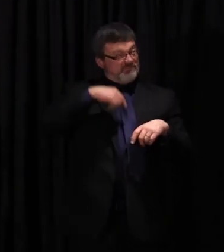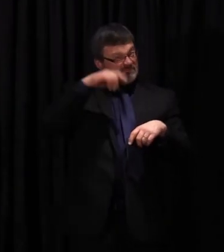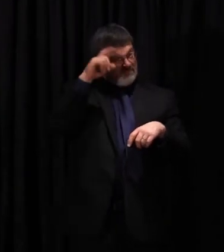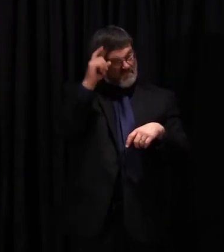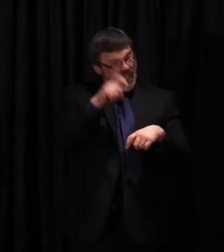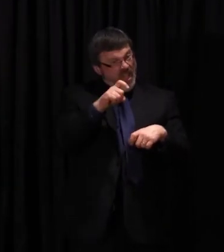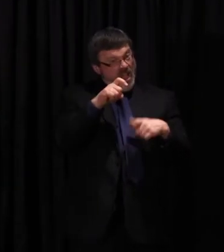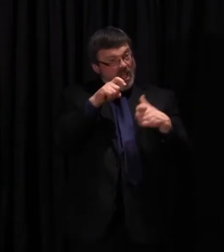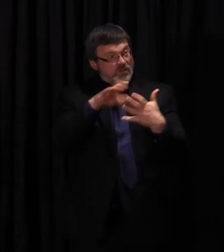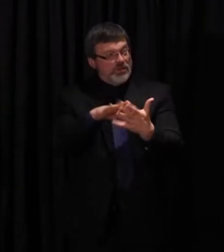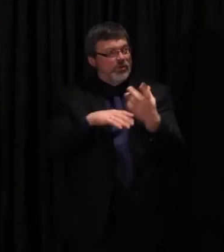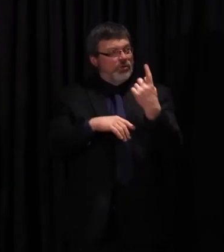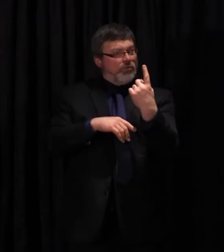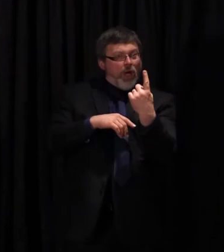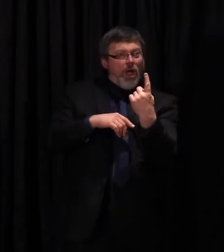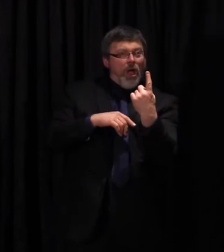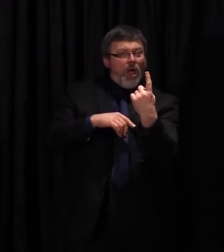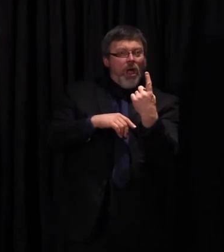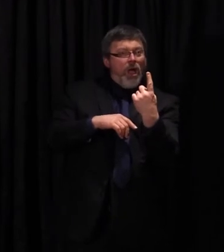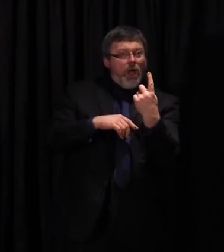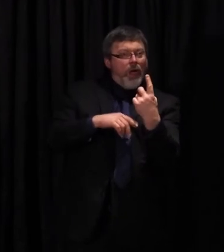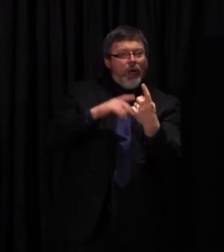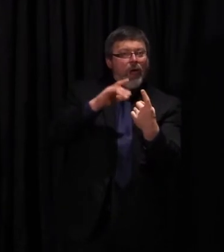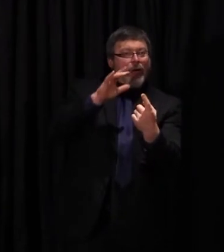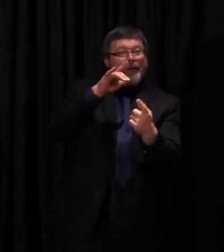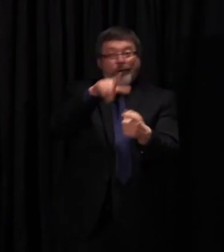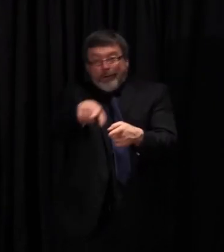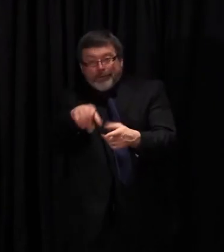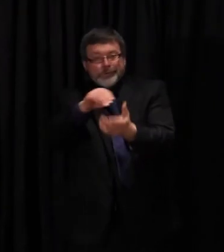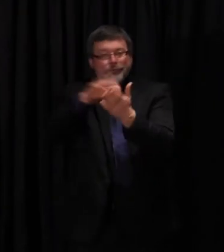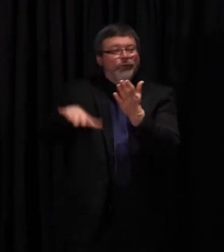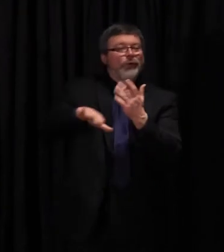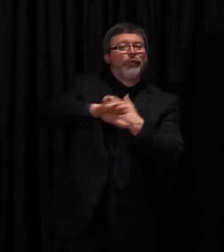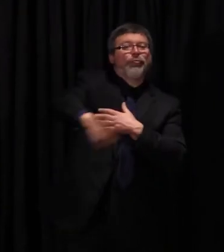continue to address just one at the expense of the others.